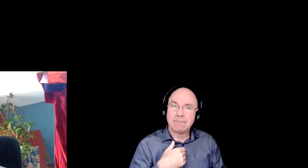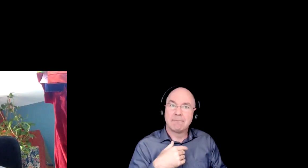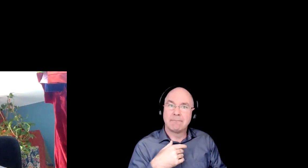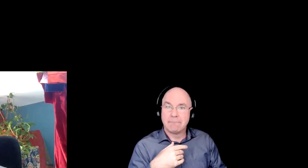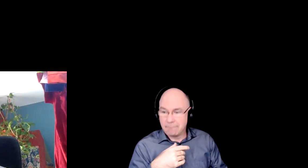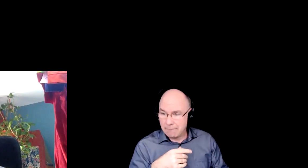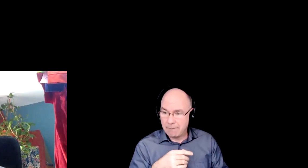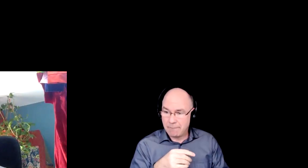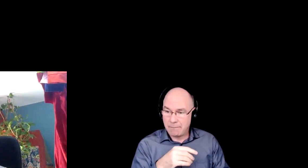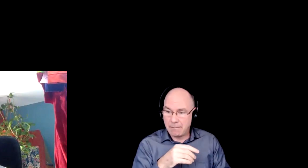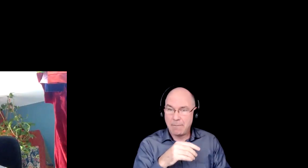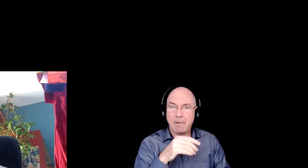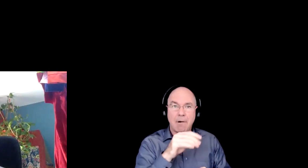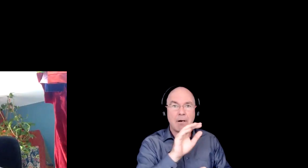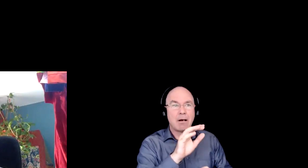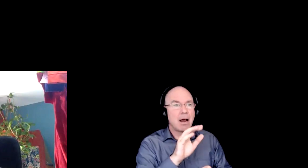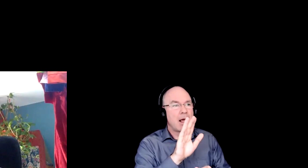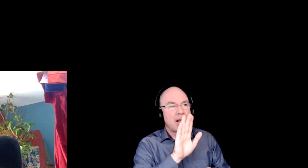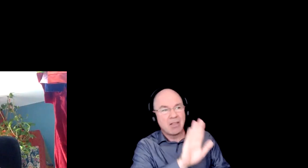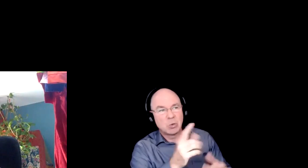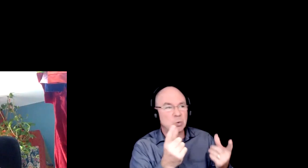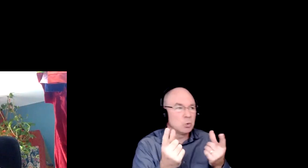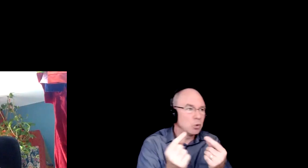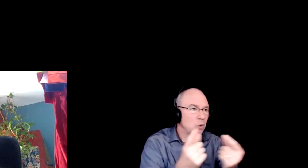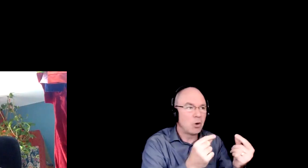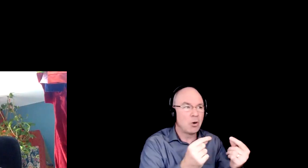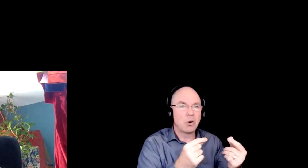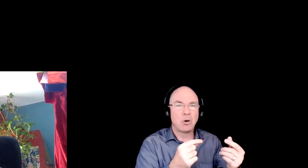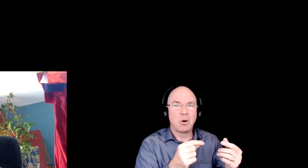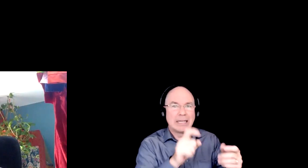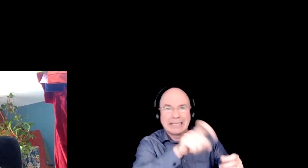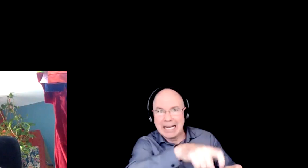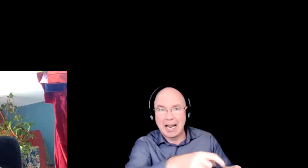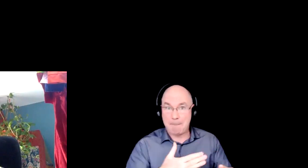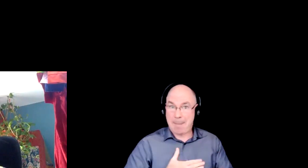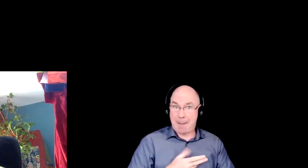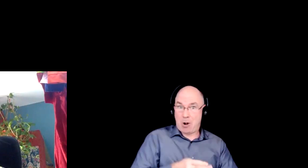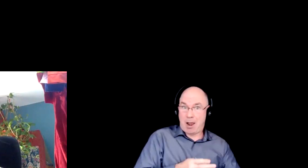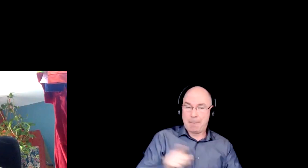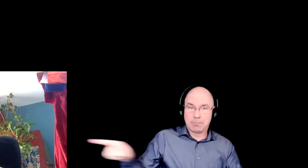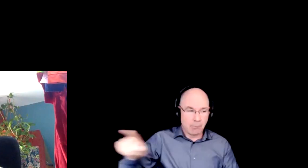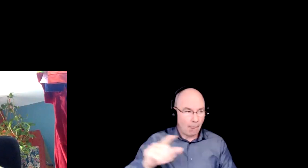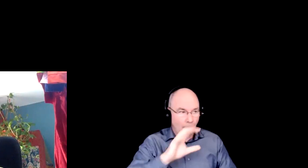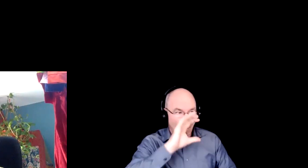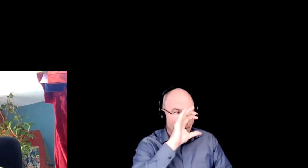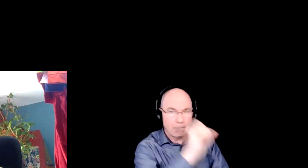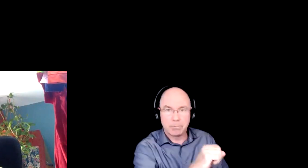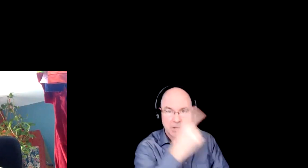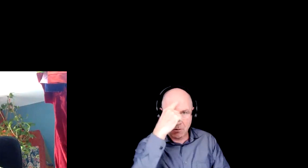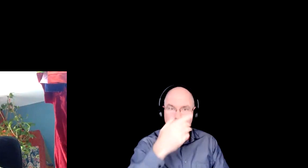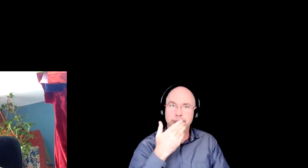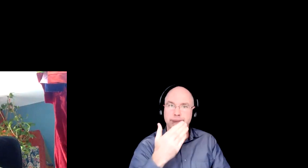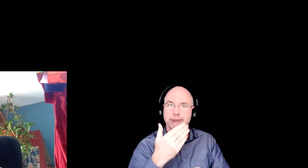I was doing and how we were doing it that made us very attractive, and the product very attractive to be an investment under